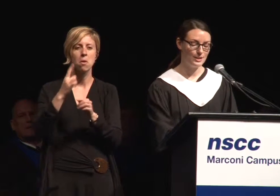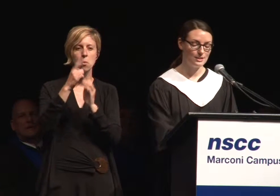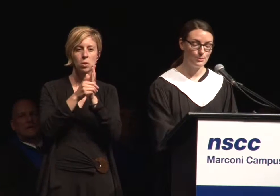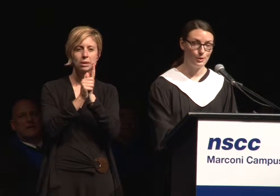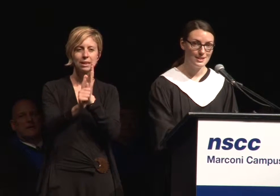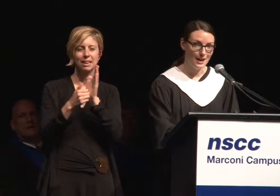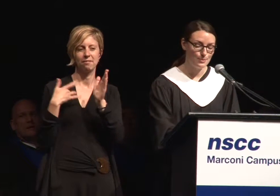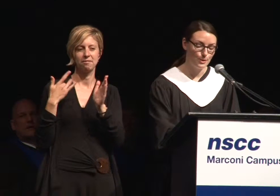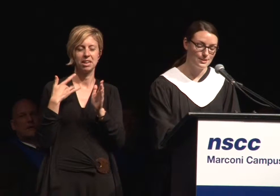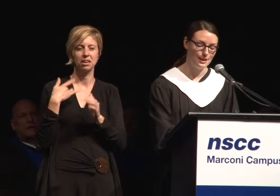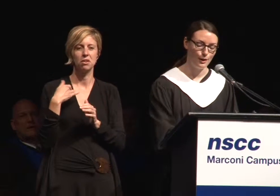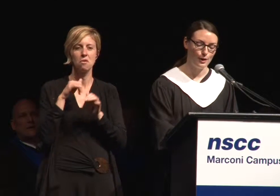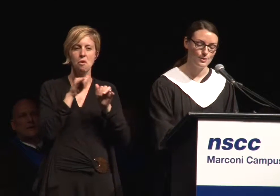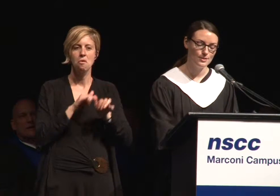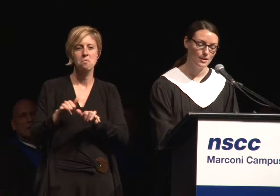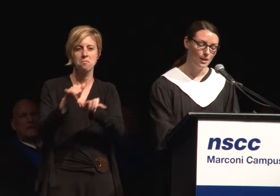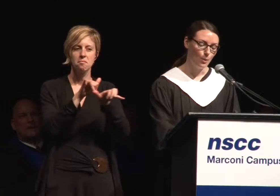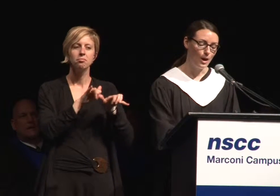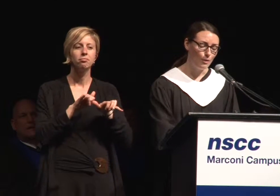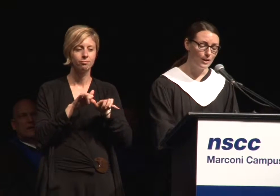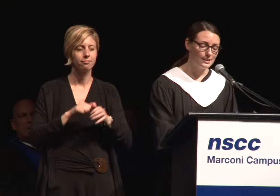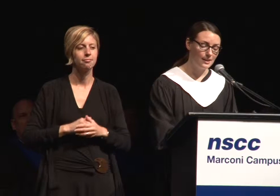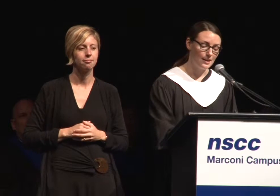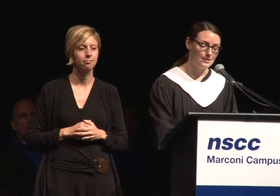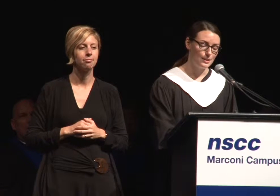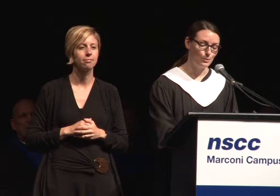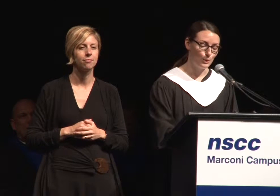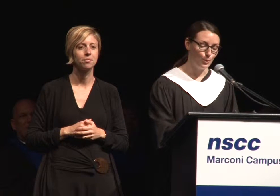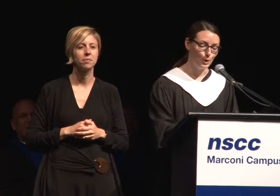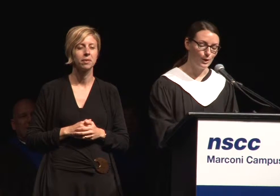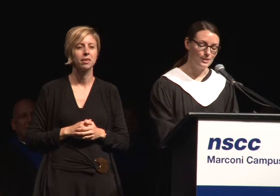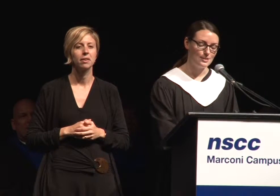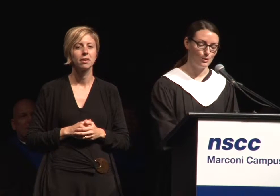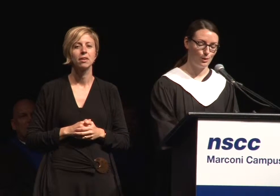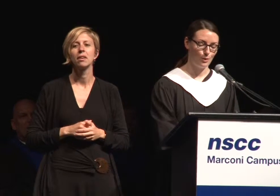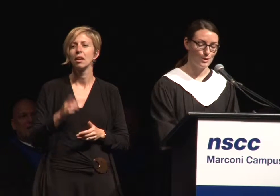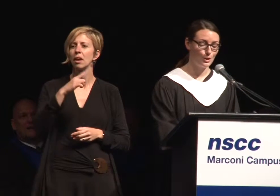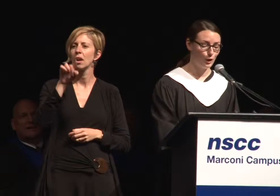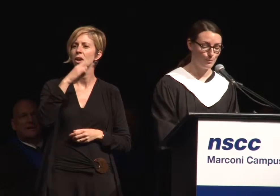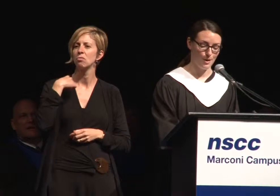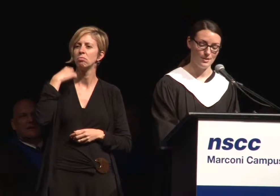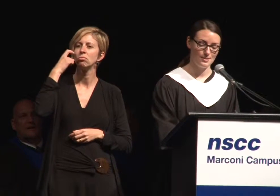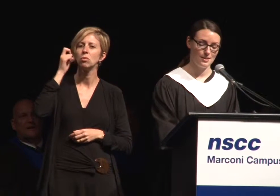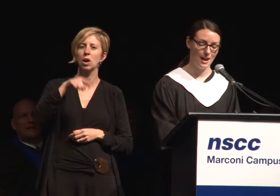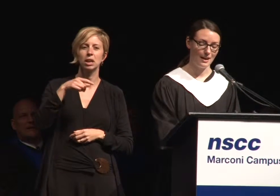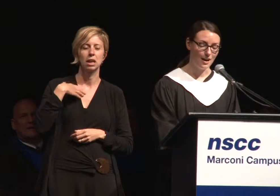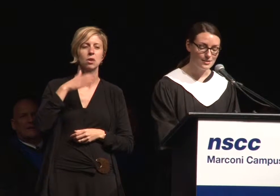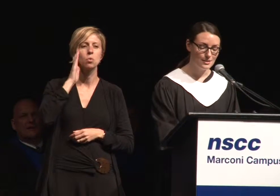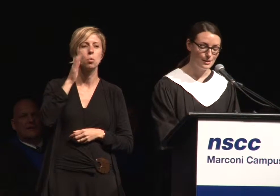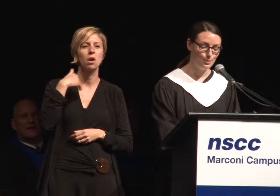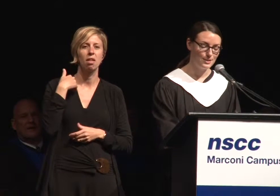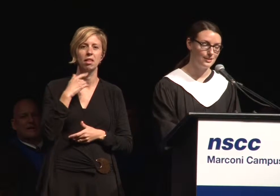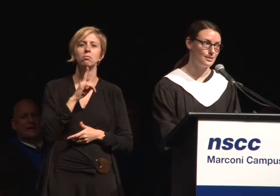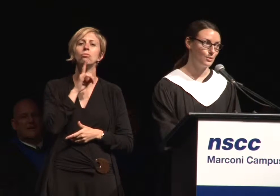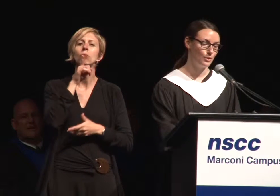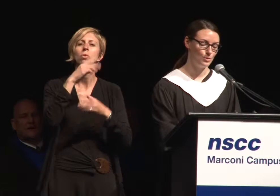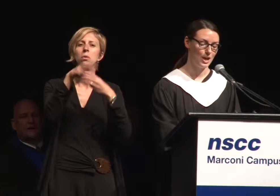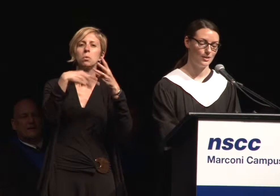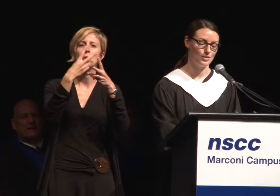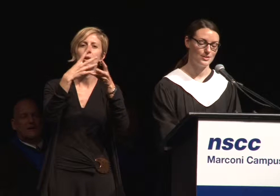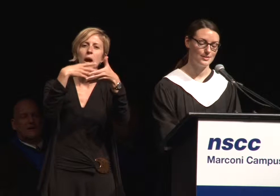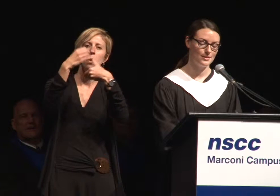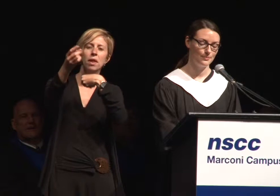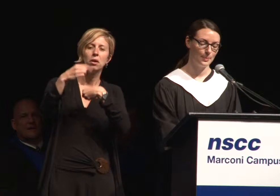in predictable textbook scenarios, we all recognize that the real world is going to throw us curveballs and constantly present us with